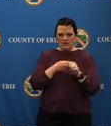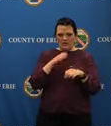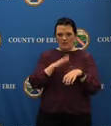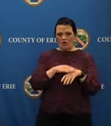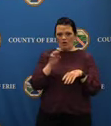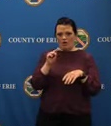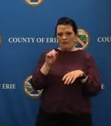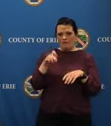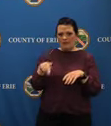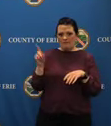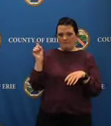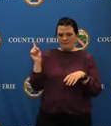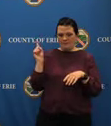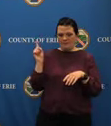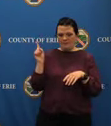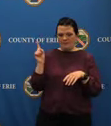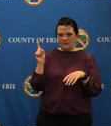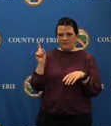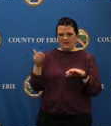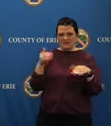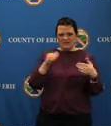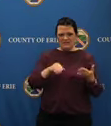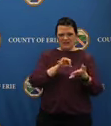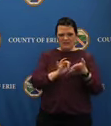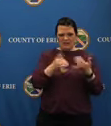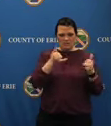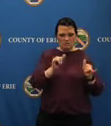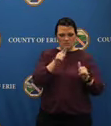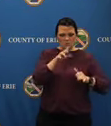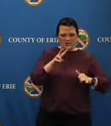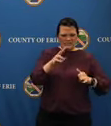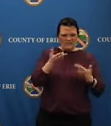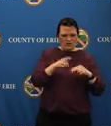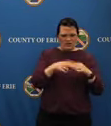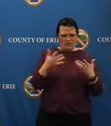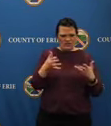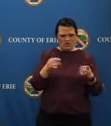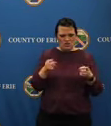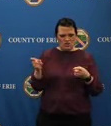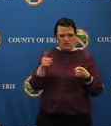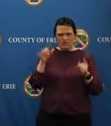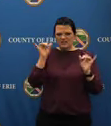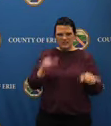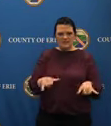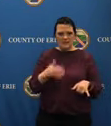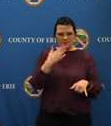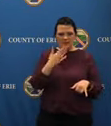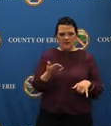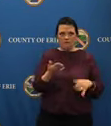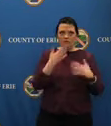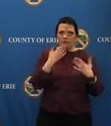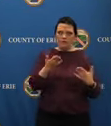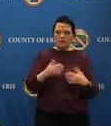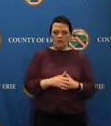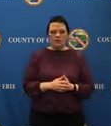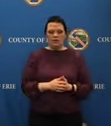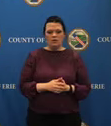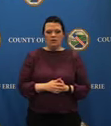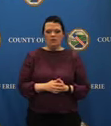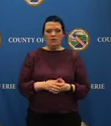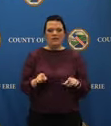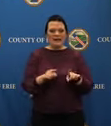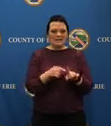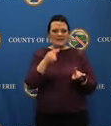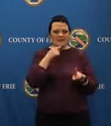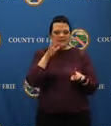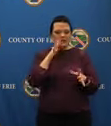heat maps there, is the death count still at 27, or is that increased also? That is the same, thankfully. As I said,